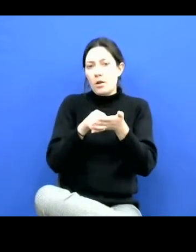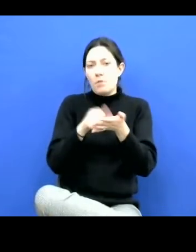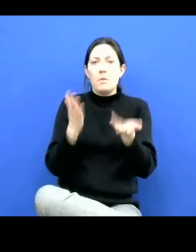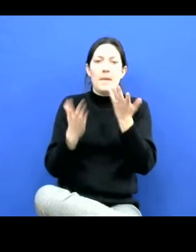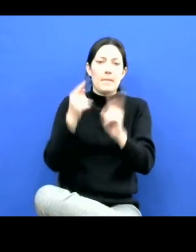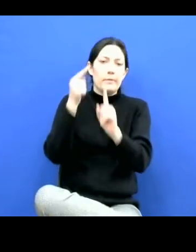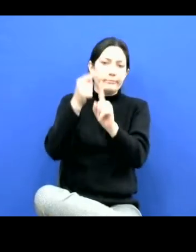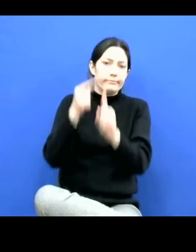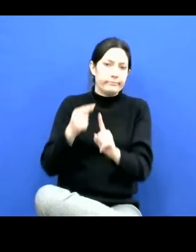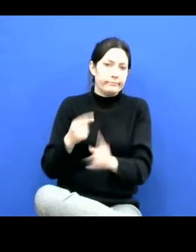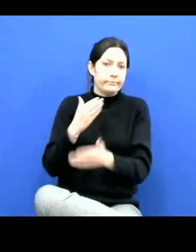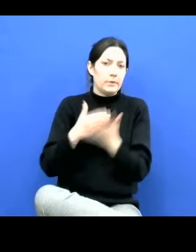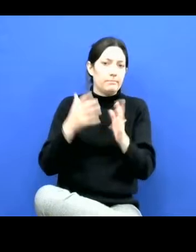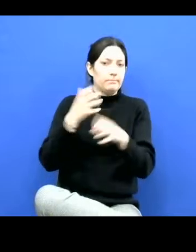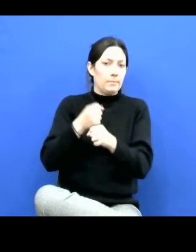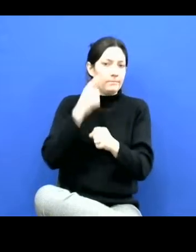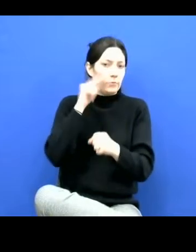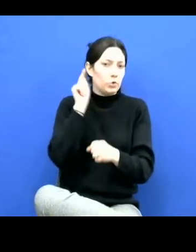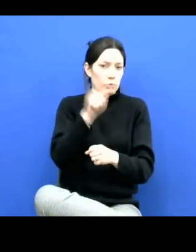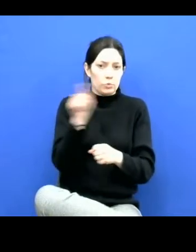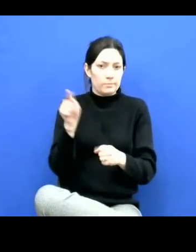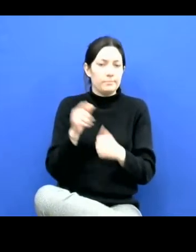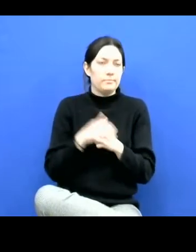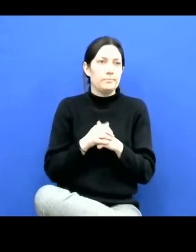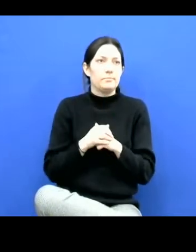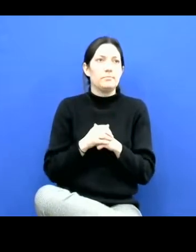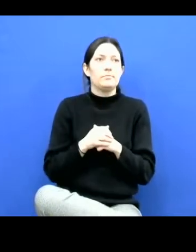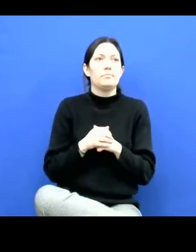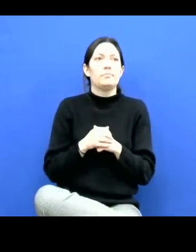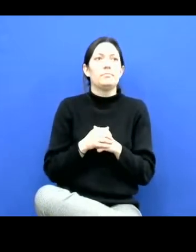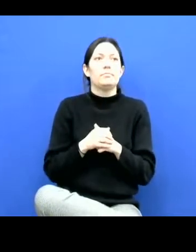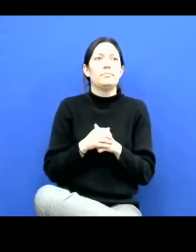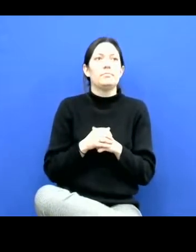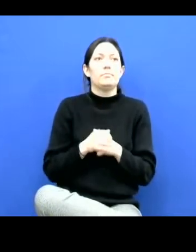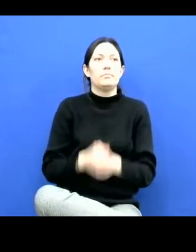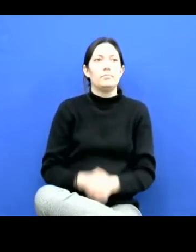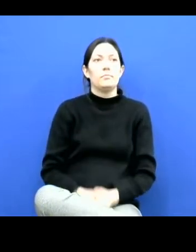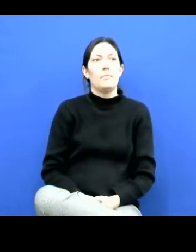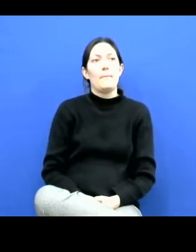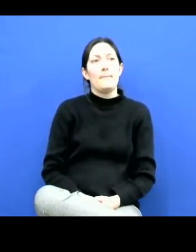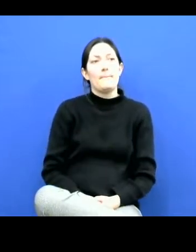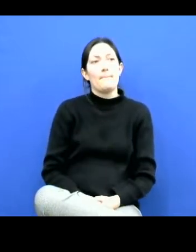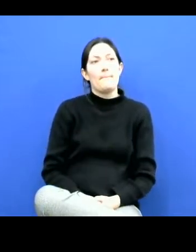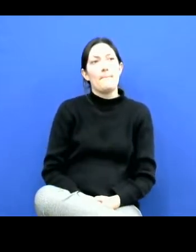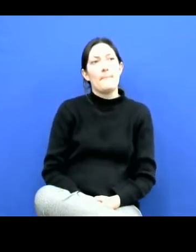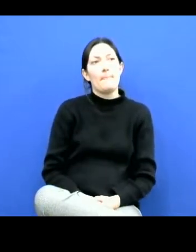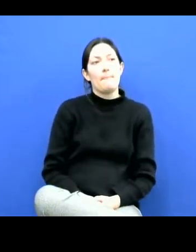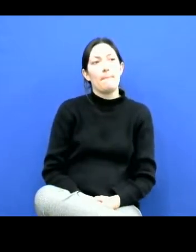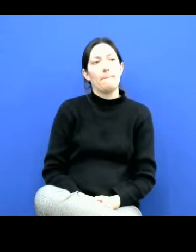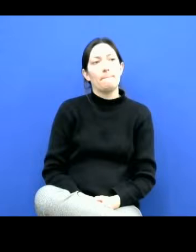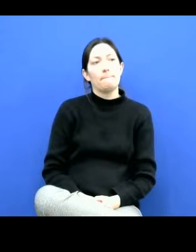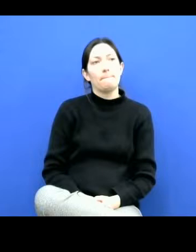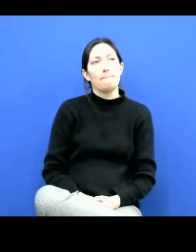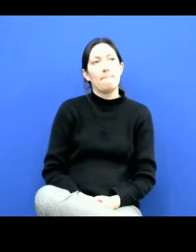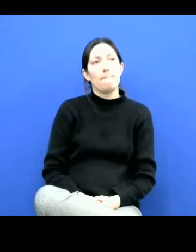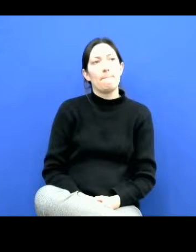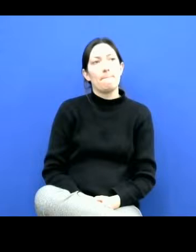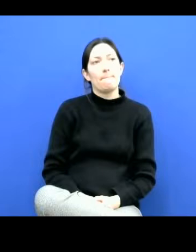a few of the highlights. Some of the items have been talked about somewhat already.